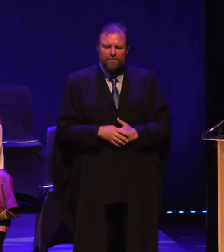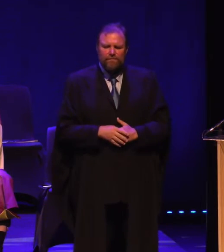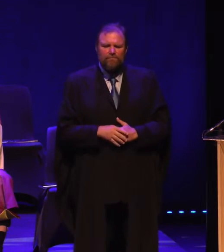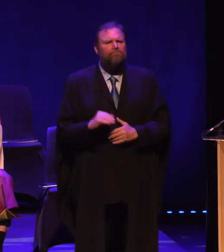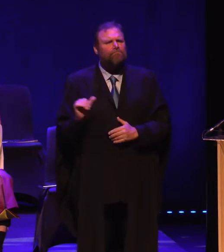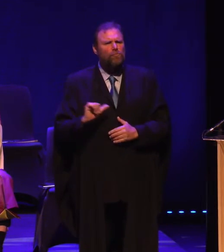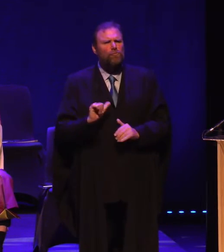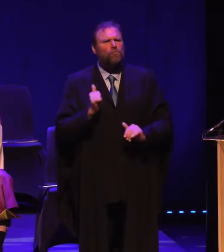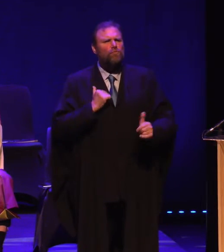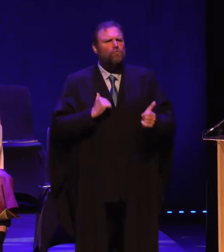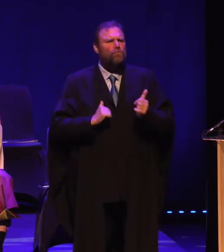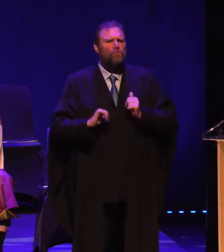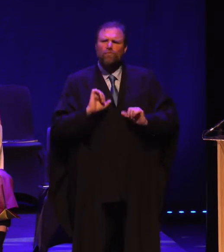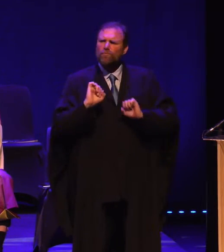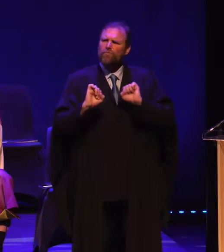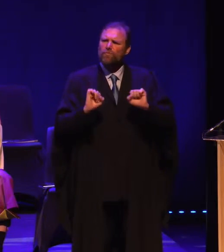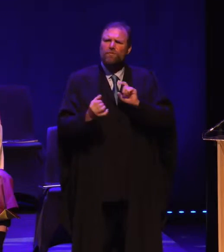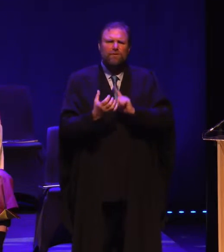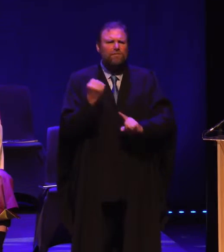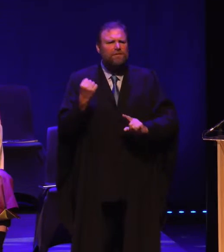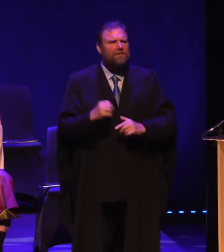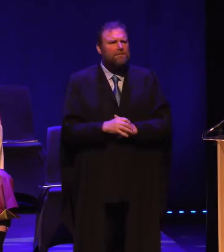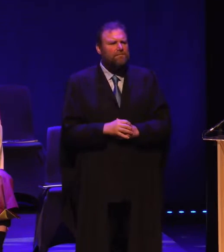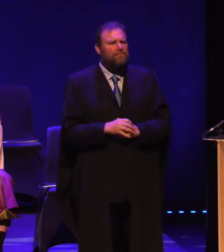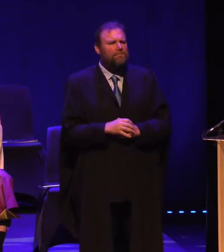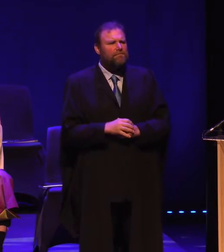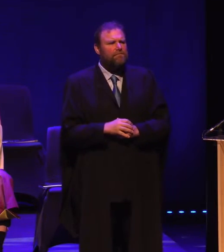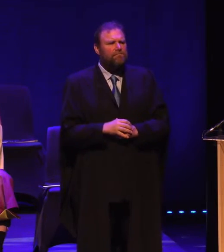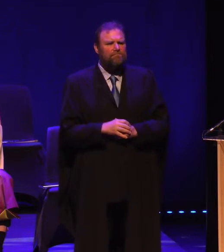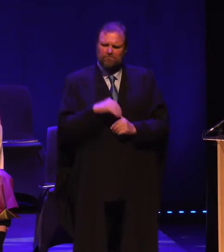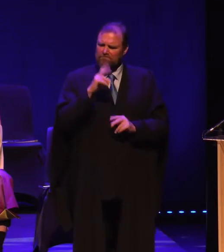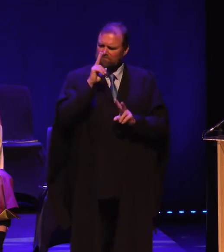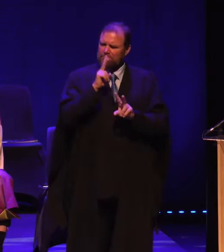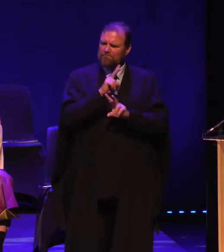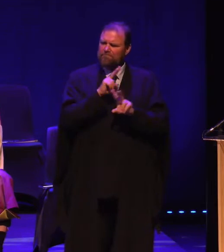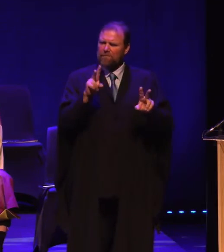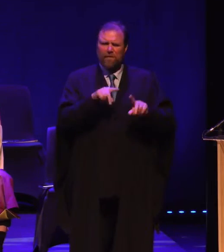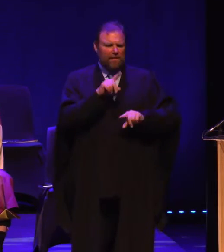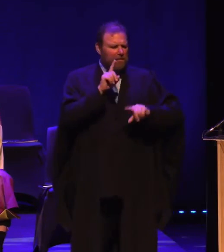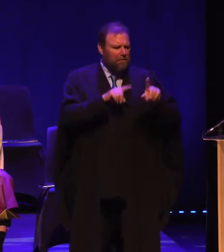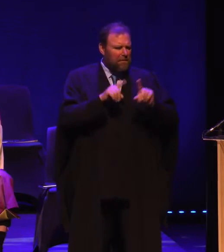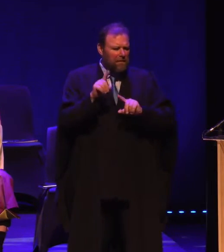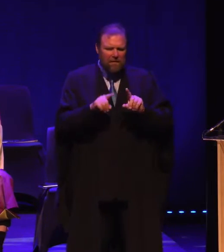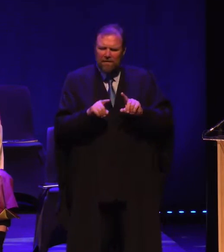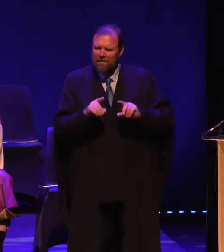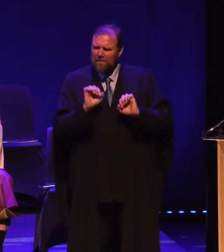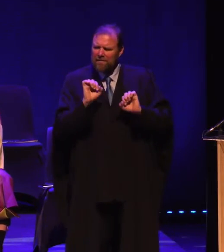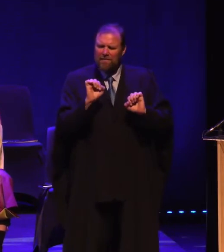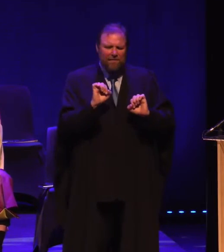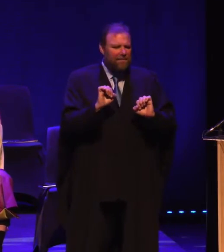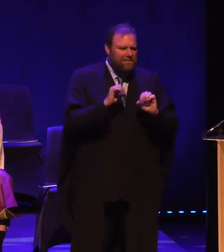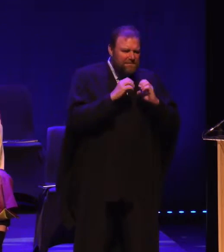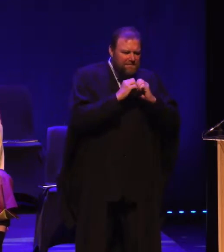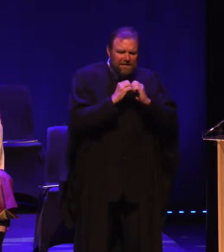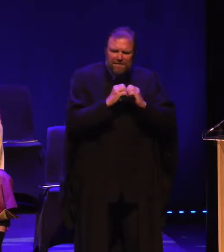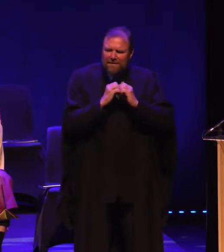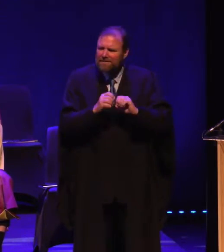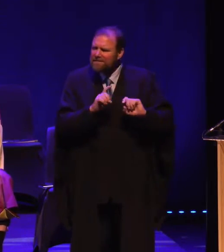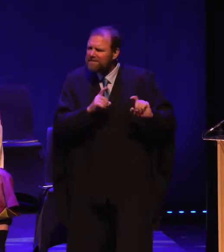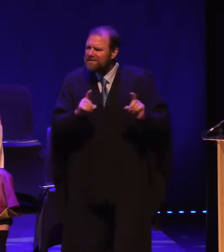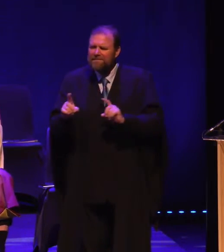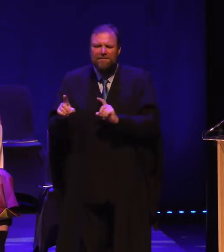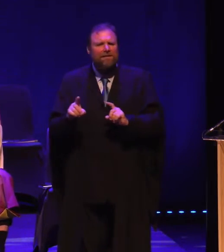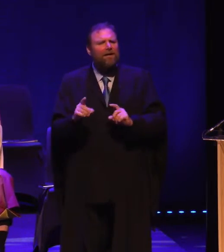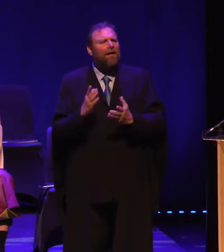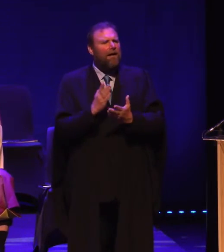very proud of your achievements. When I look at the array of disciplines that you've completed your degrees in, it's clear that you will be